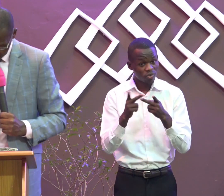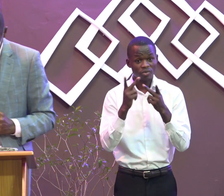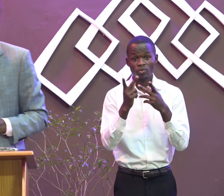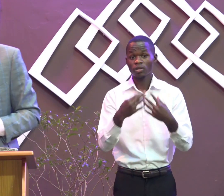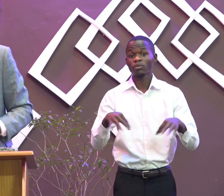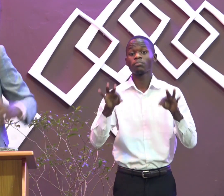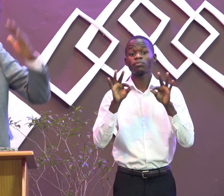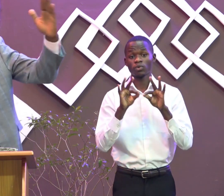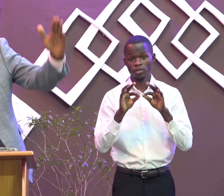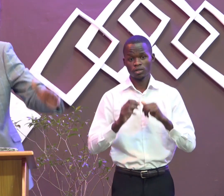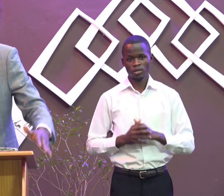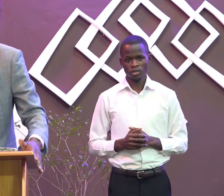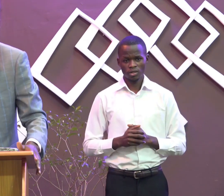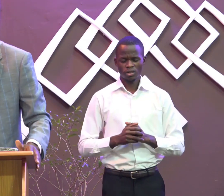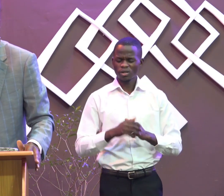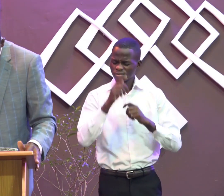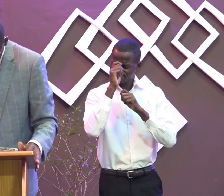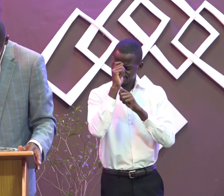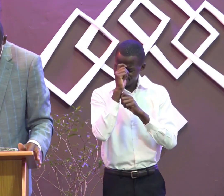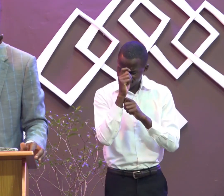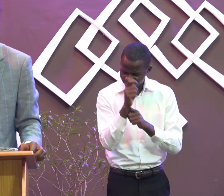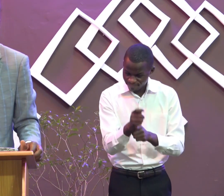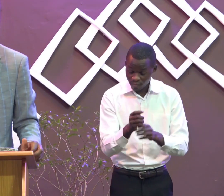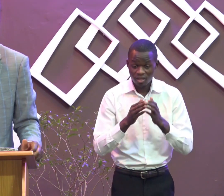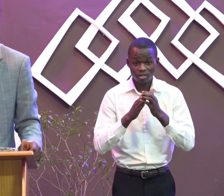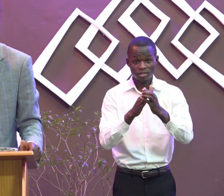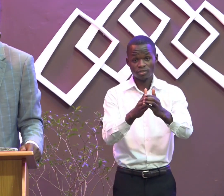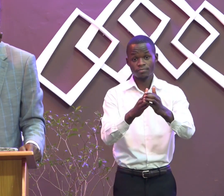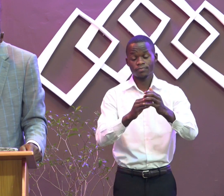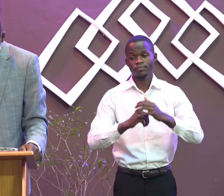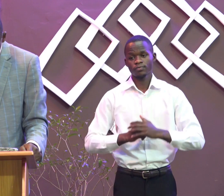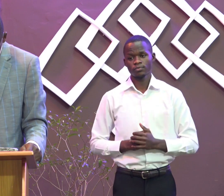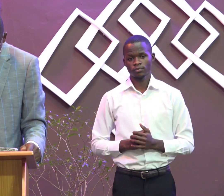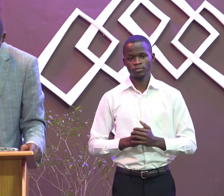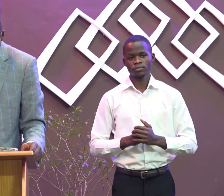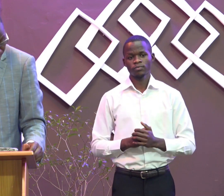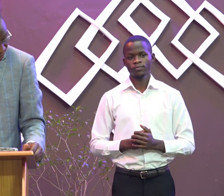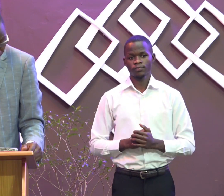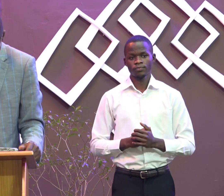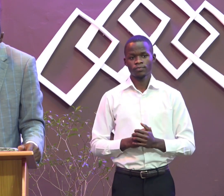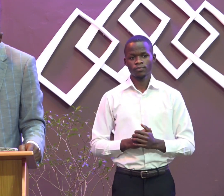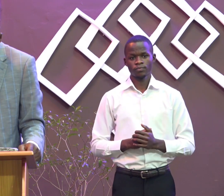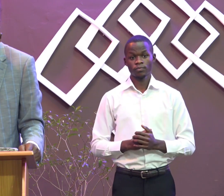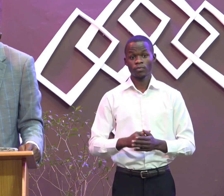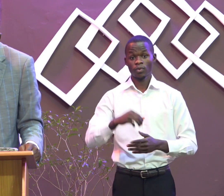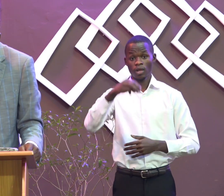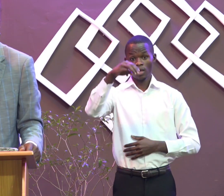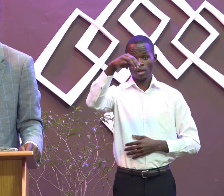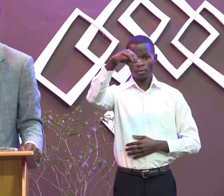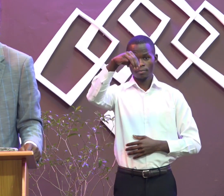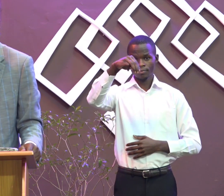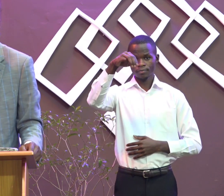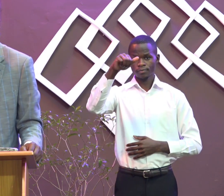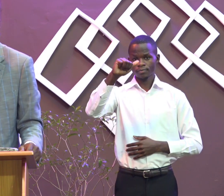of obedience is very important. Okugondera obukulembeze. Obeying leadership. Esule y'omuka Malachi esula mukaga